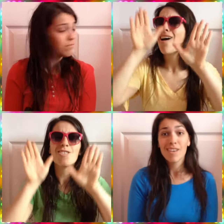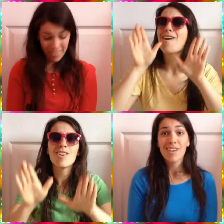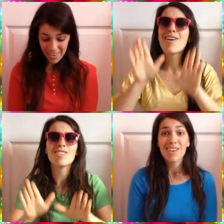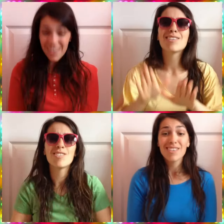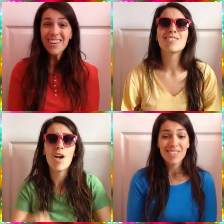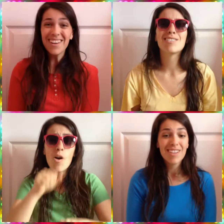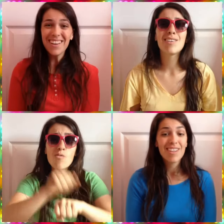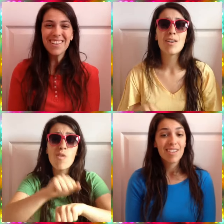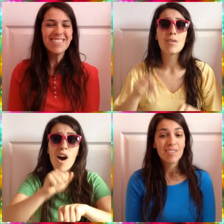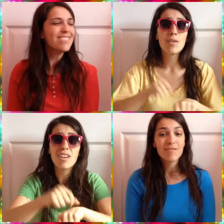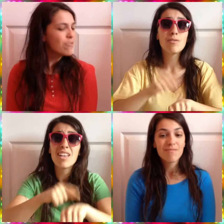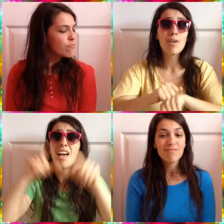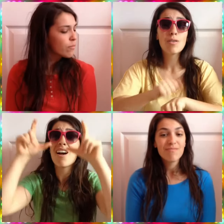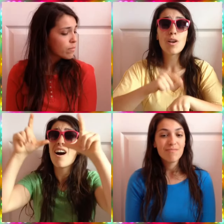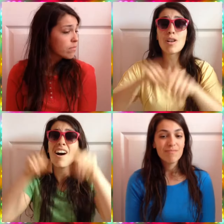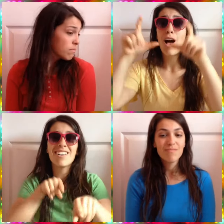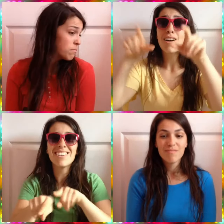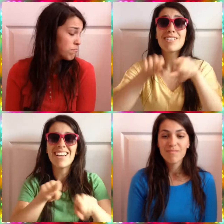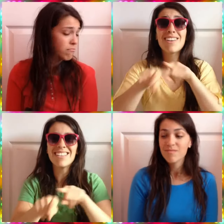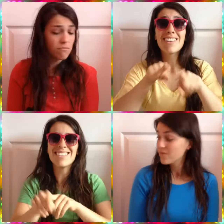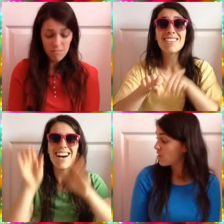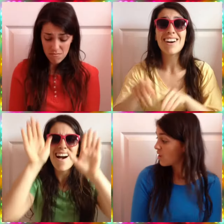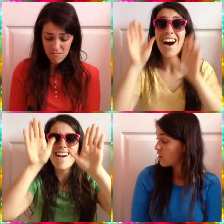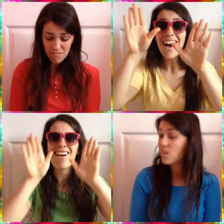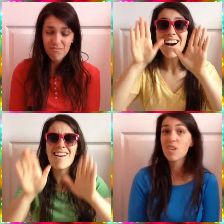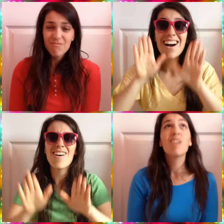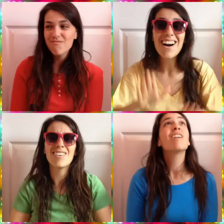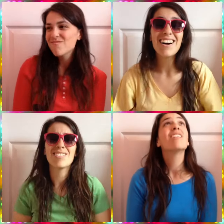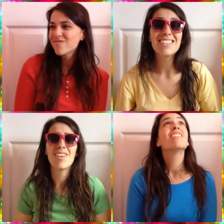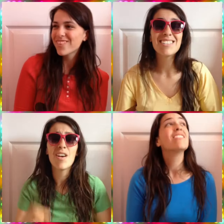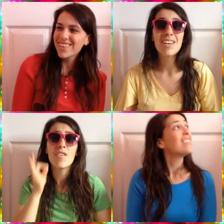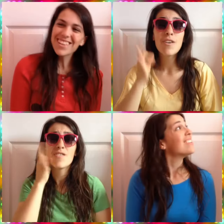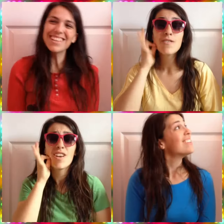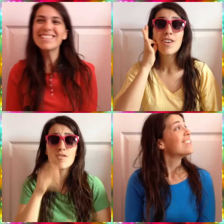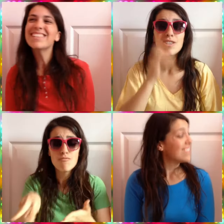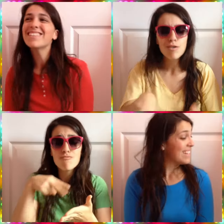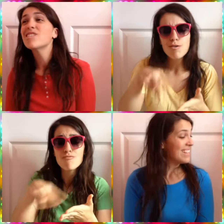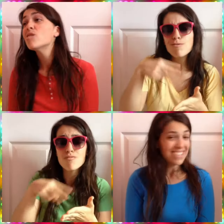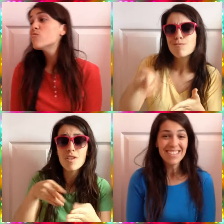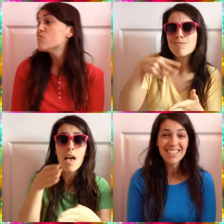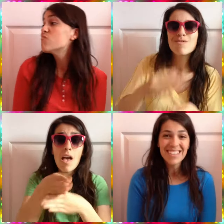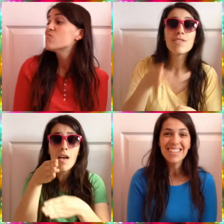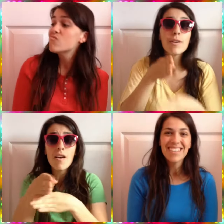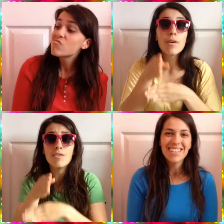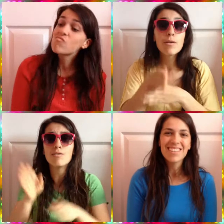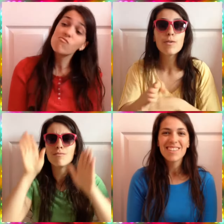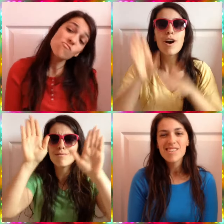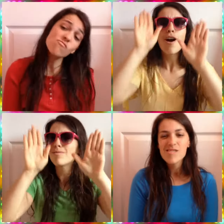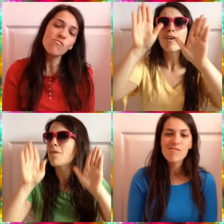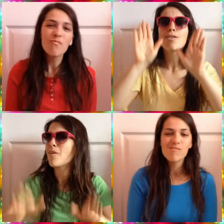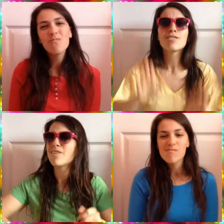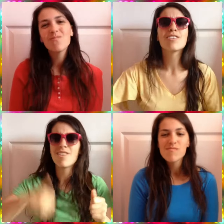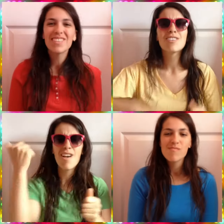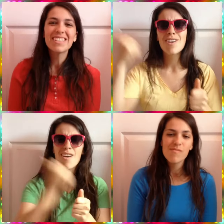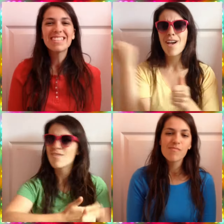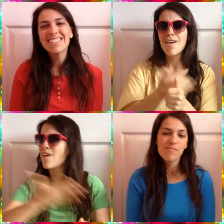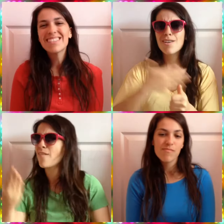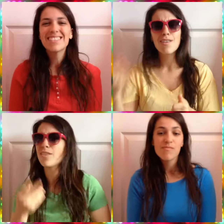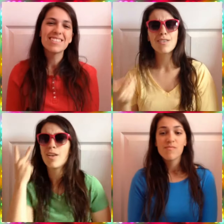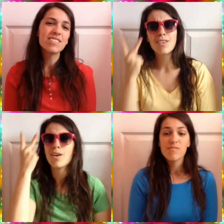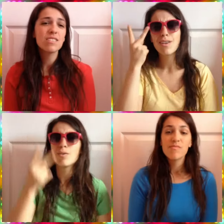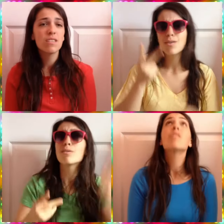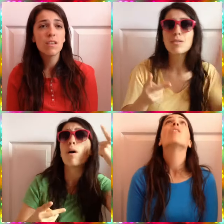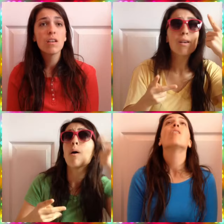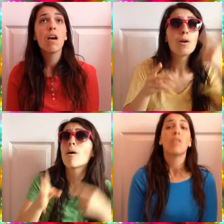clogs, they're awesome Rocks, clocks, and socks, they're awesome Figs, and jigs, and twigs, that's awesome